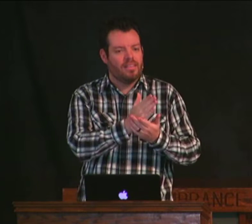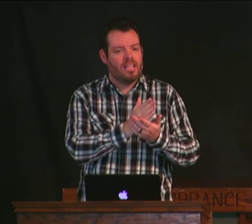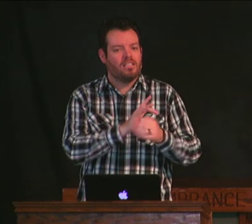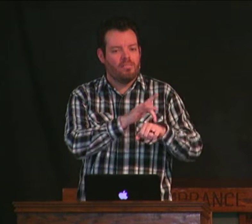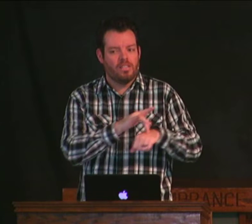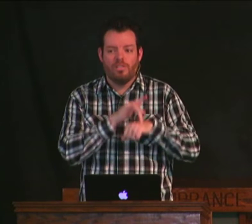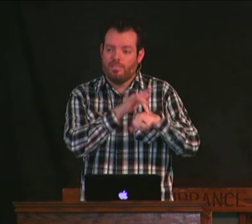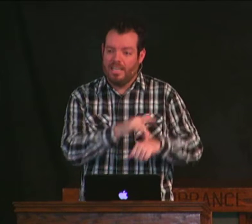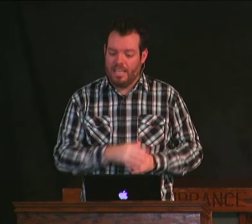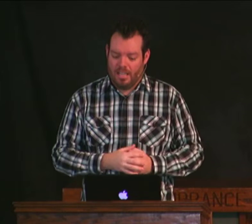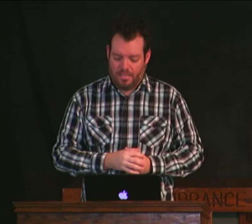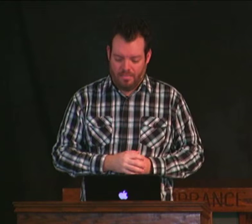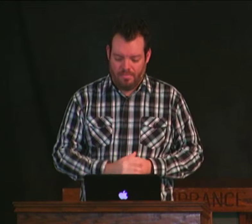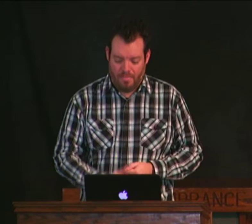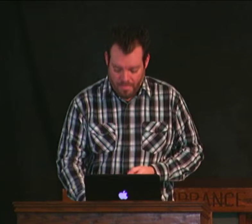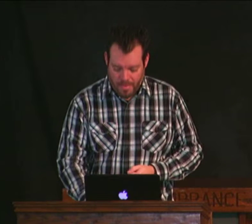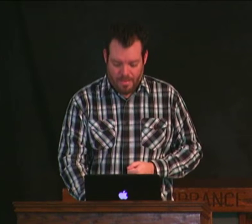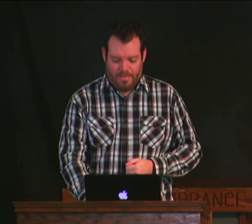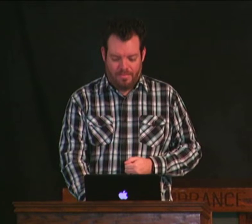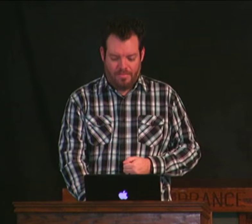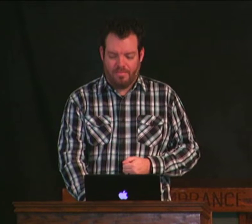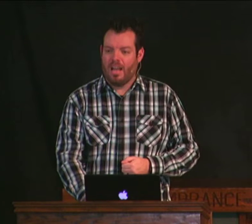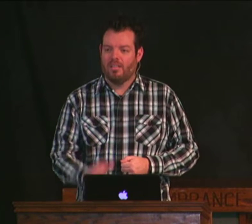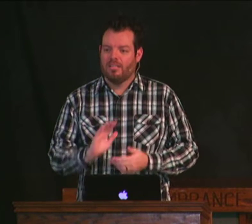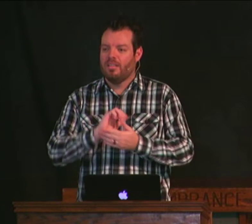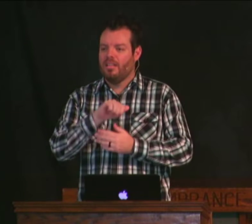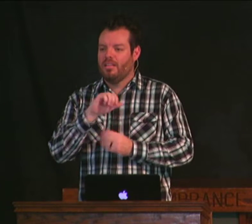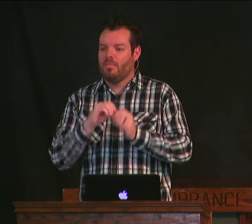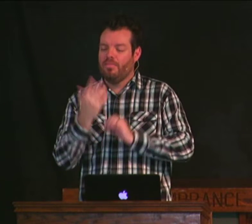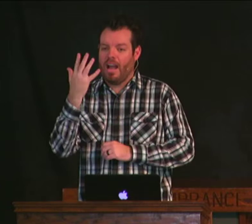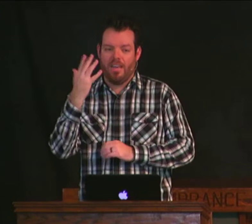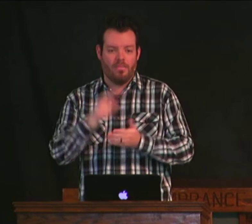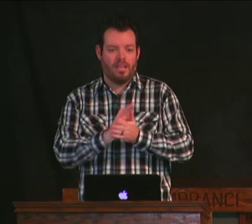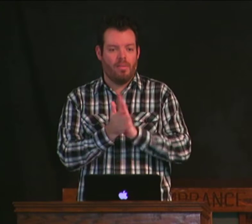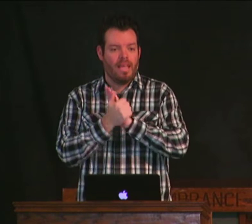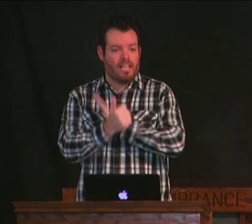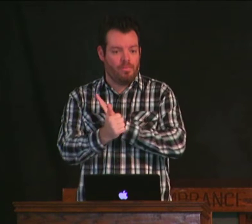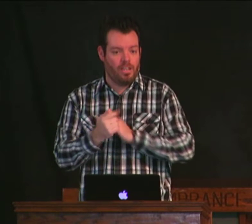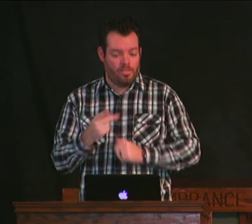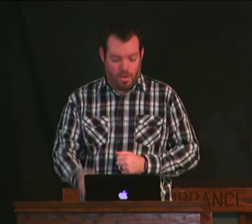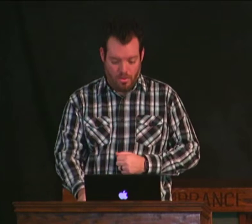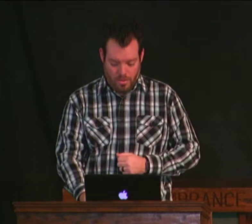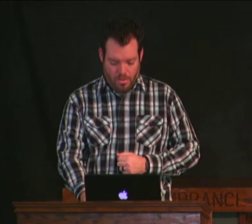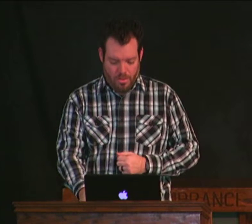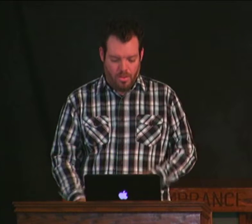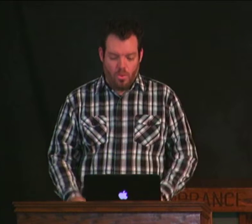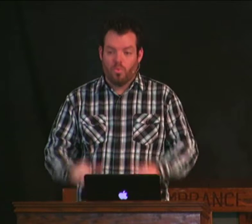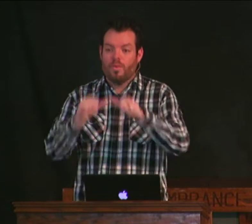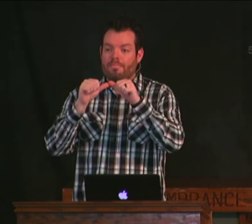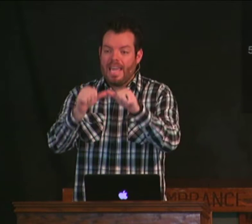That's the things we should meditate on. Now, number five, for becoming an expert and a pro. Remain